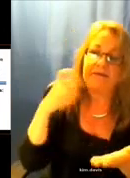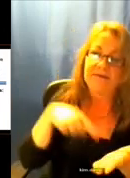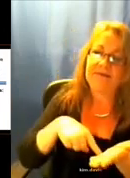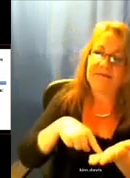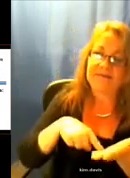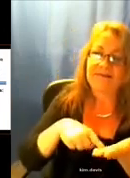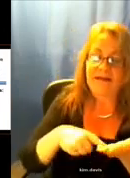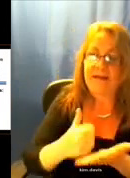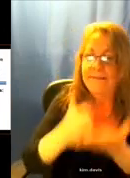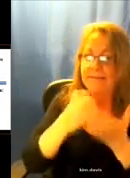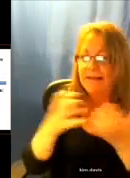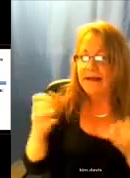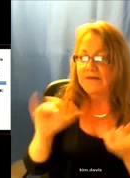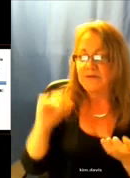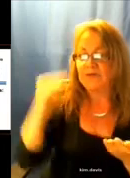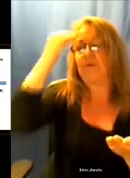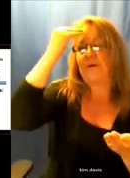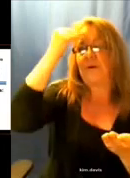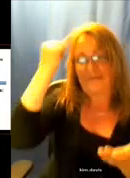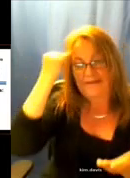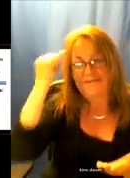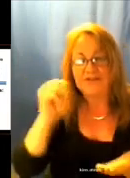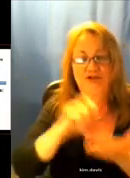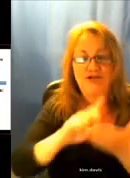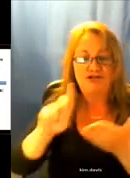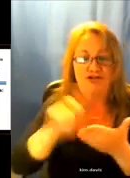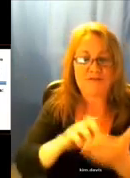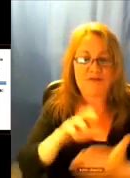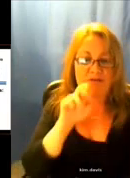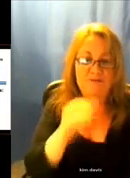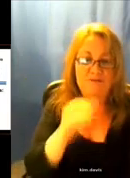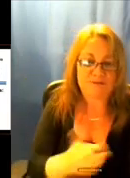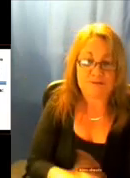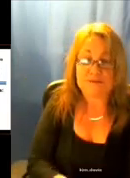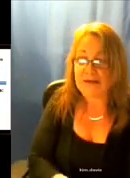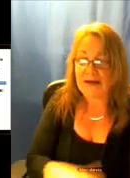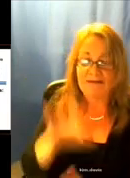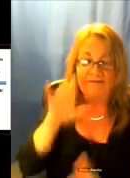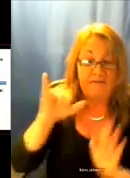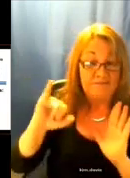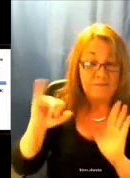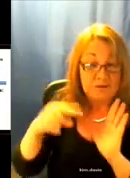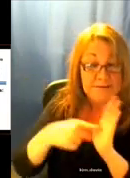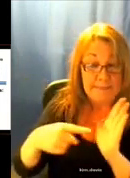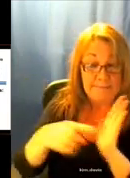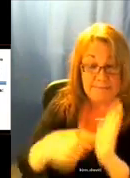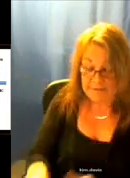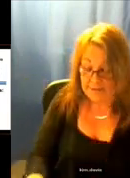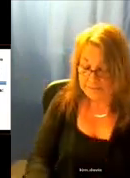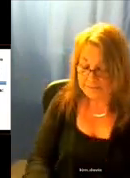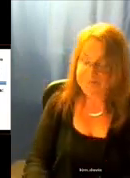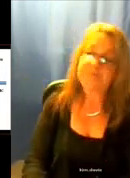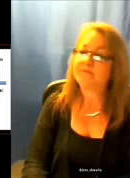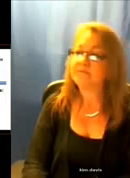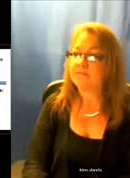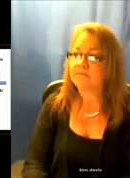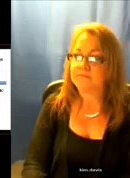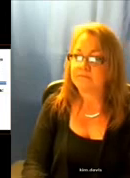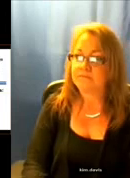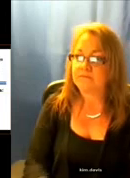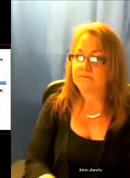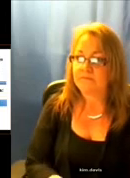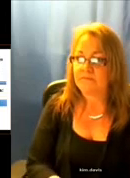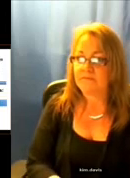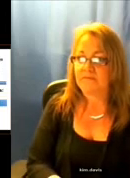If things were in writing, that makes a big lot of difference, which helps your case to prove one way or the other.